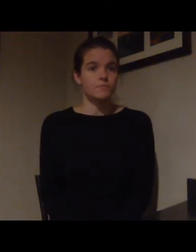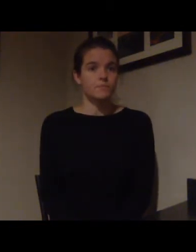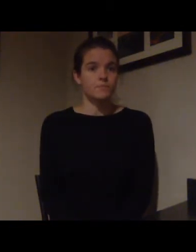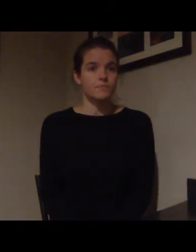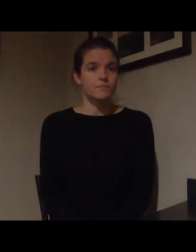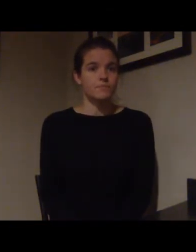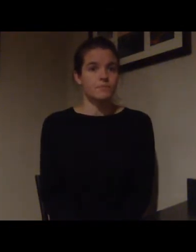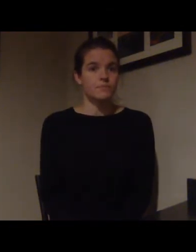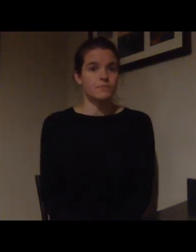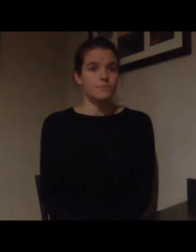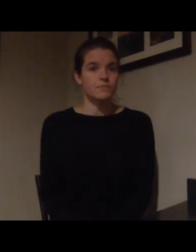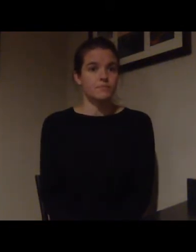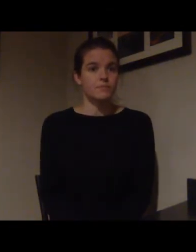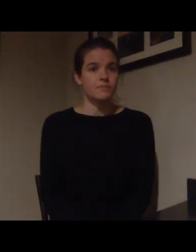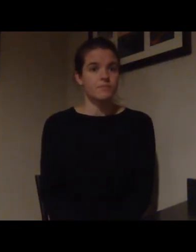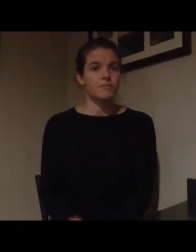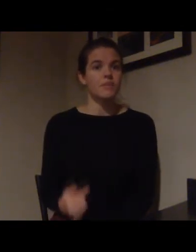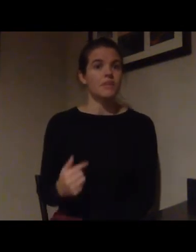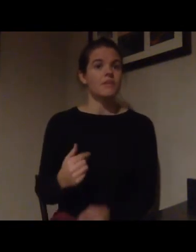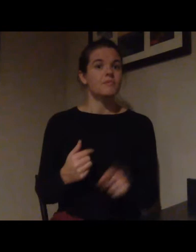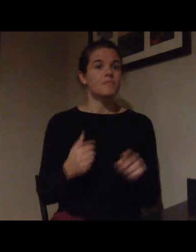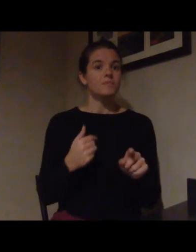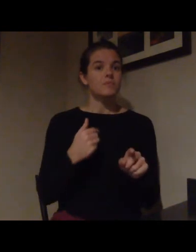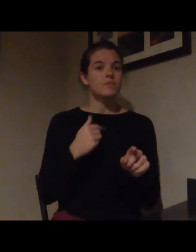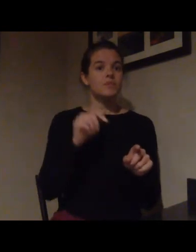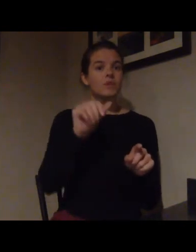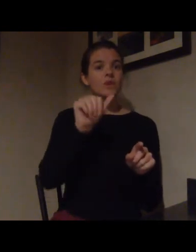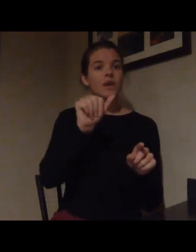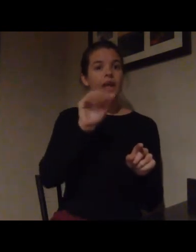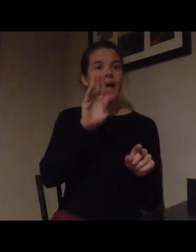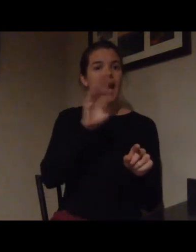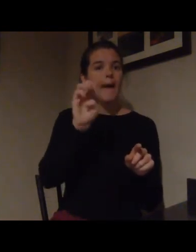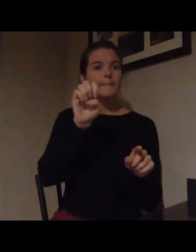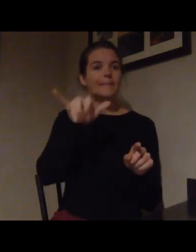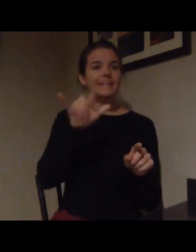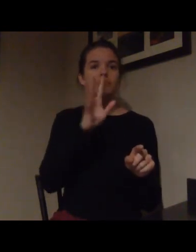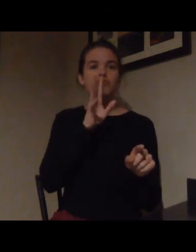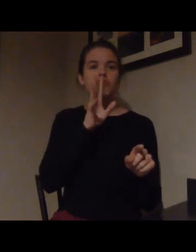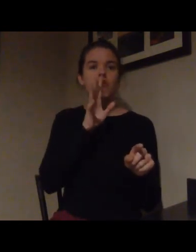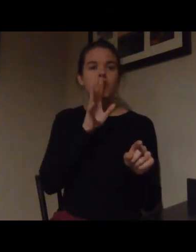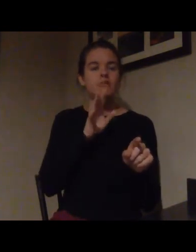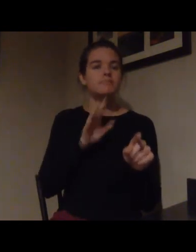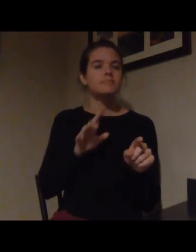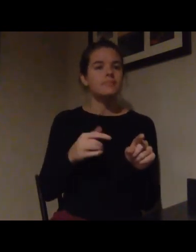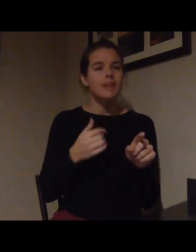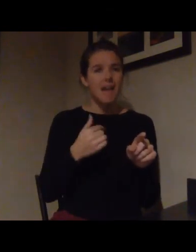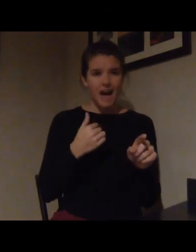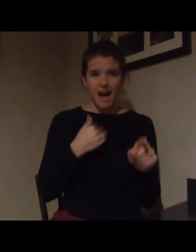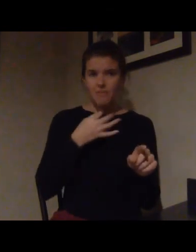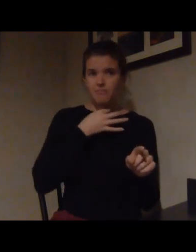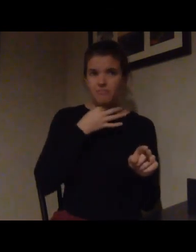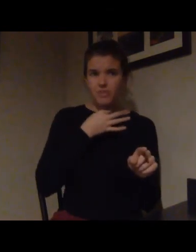So I was curious, does going to UND, does that reduce the amount of time?